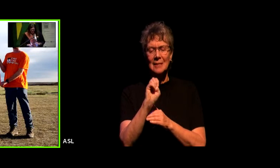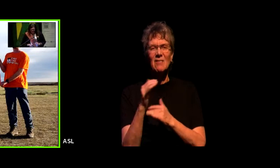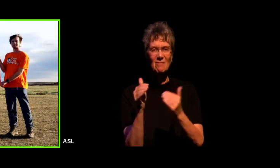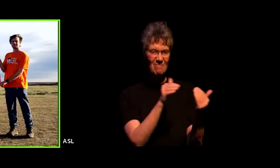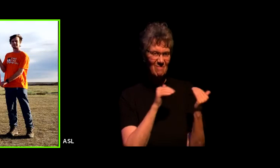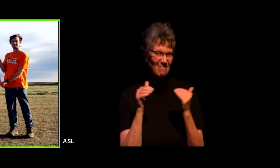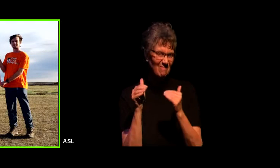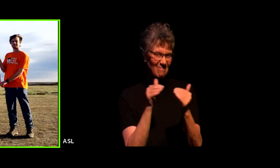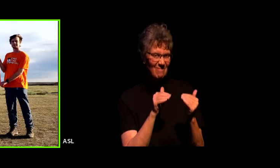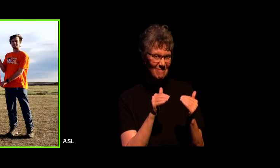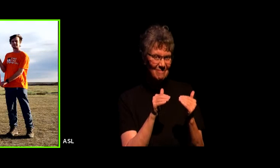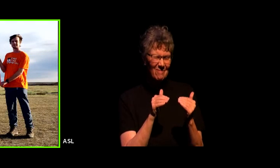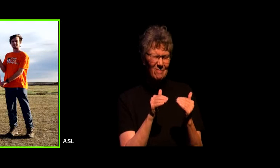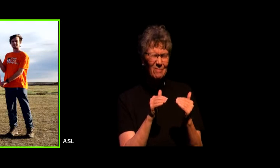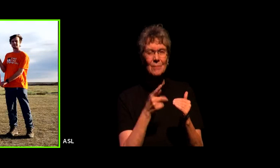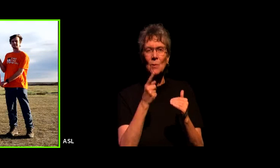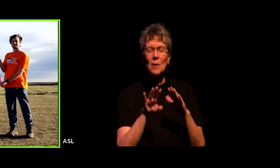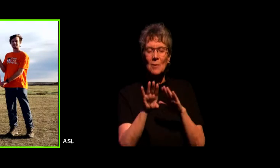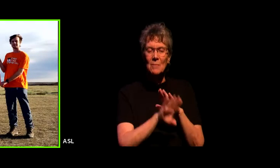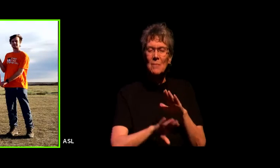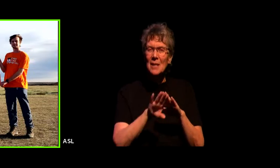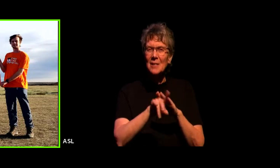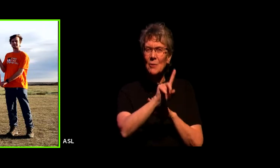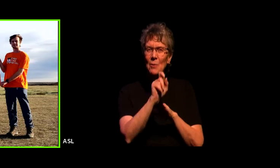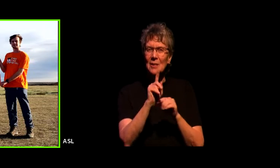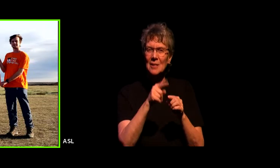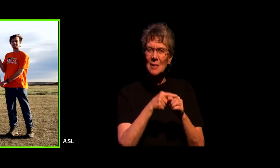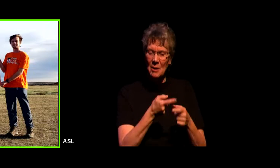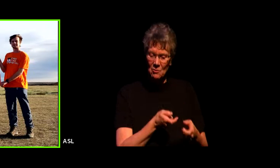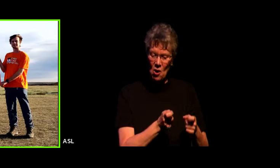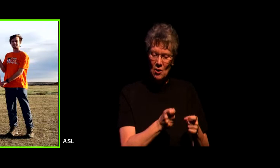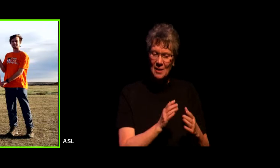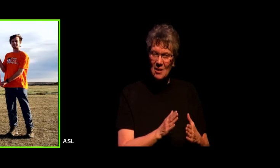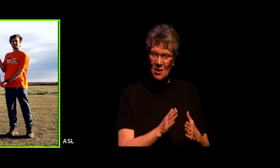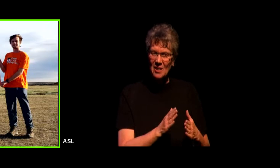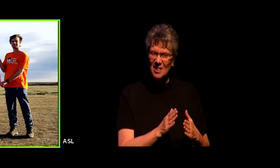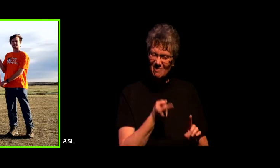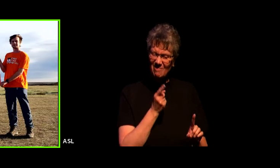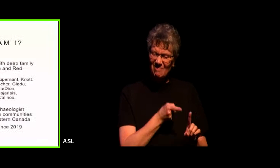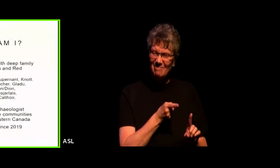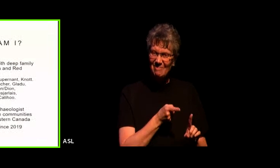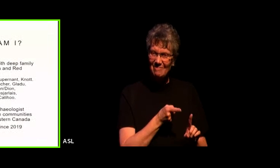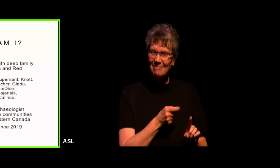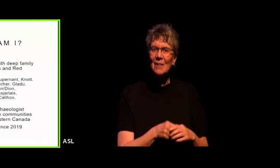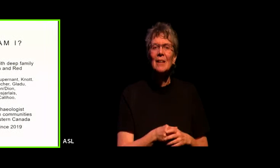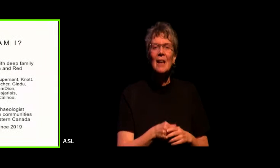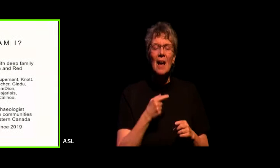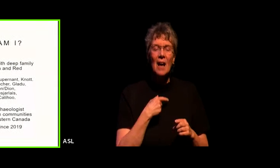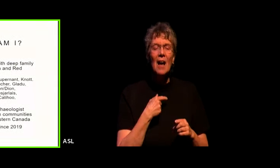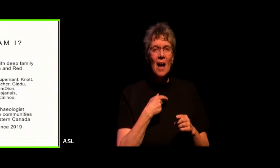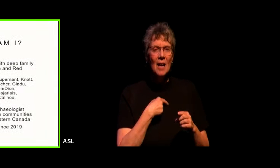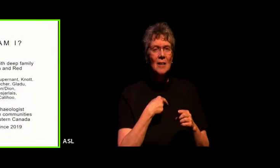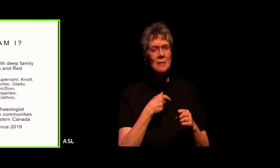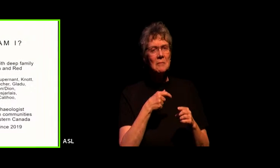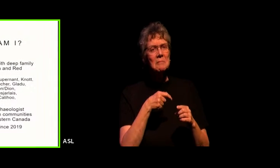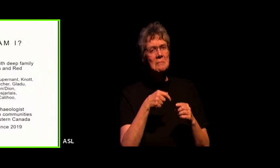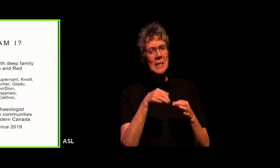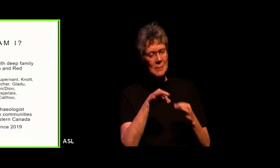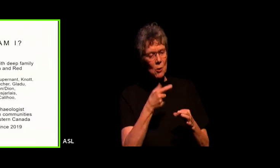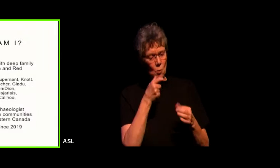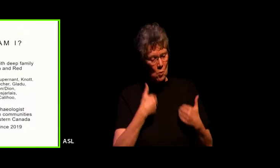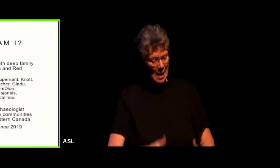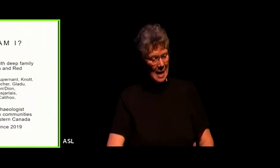archaeology. But it's really important. You've heard a fair bit about me already tonight, but I want to tell you a little bit more. I want to tell you